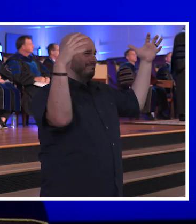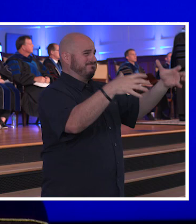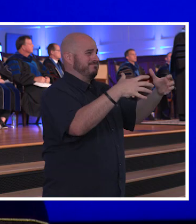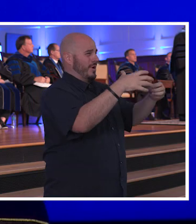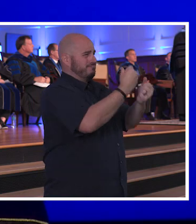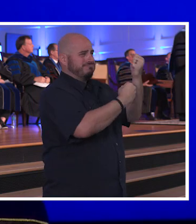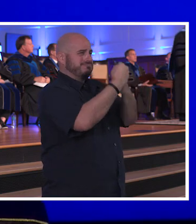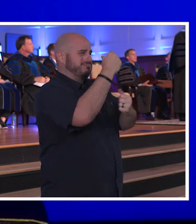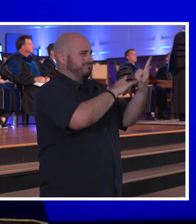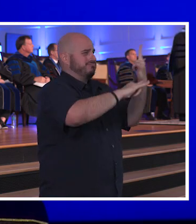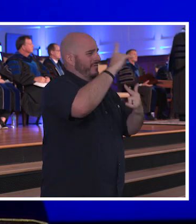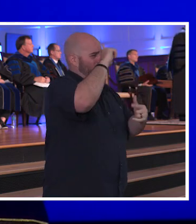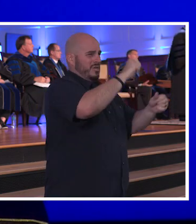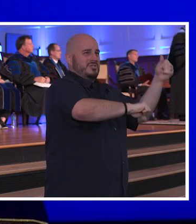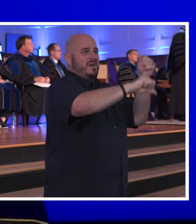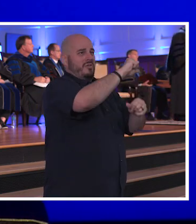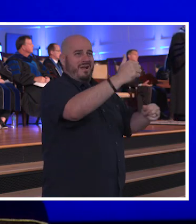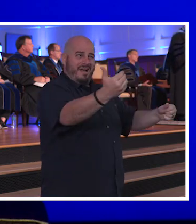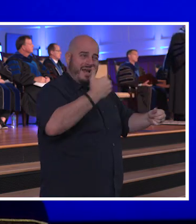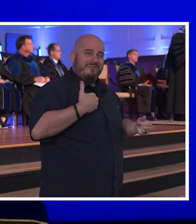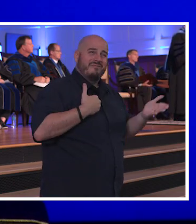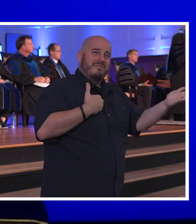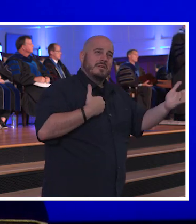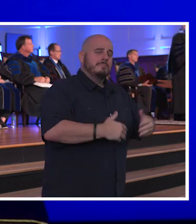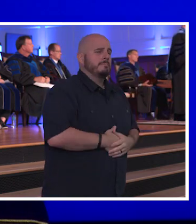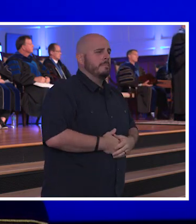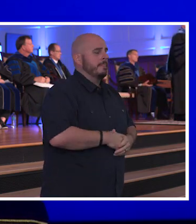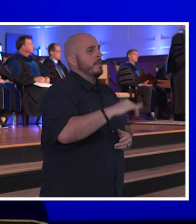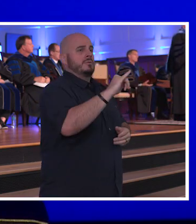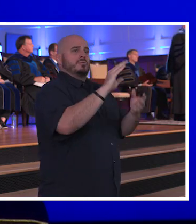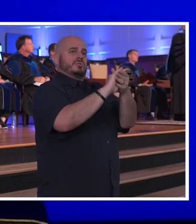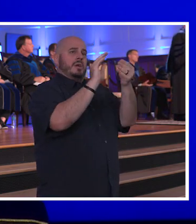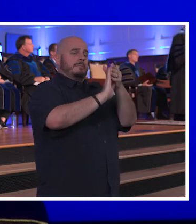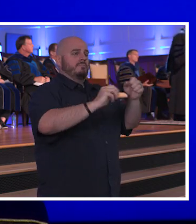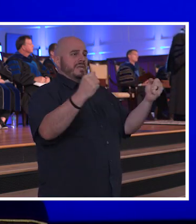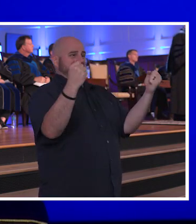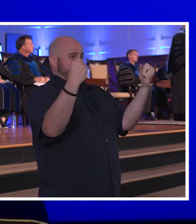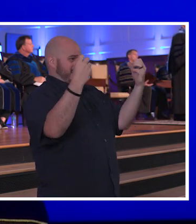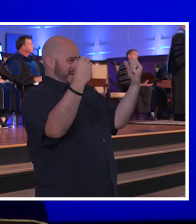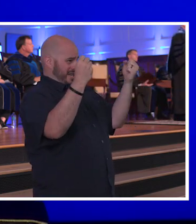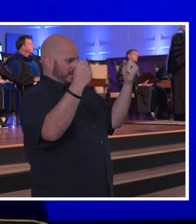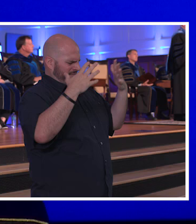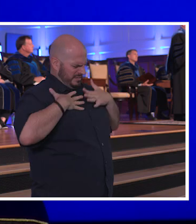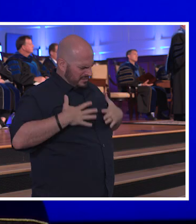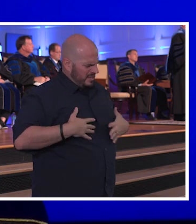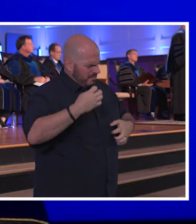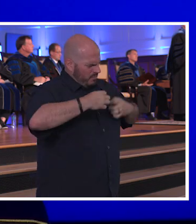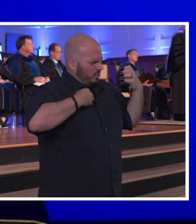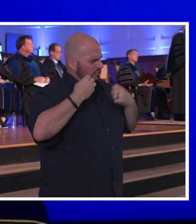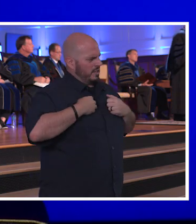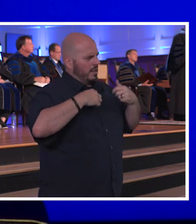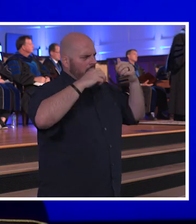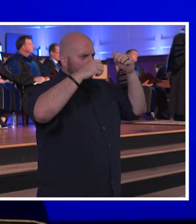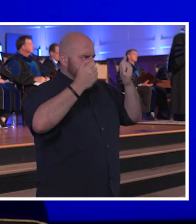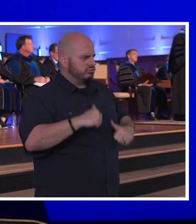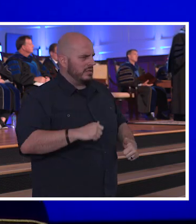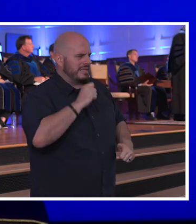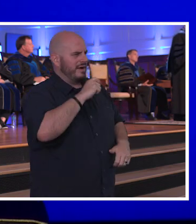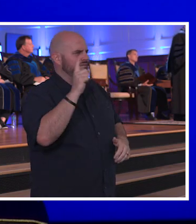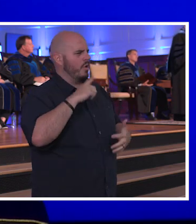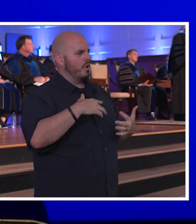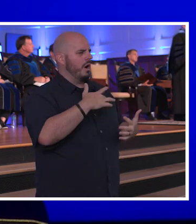she also shared with me that signing is physically and emotionally draining. It is not for the weak of heart. And